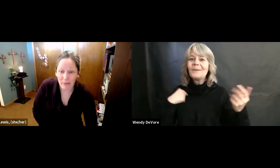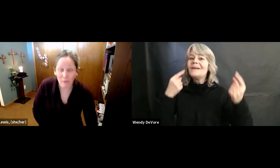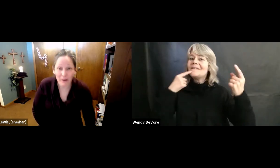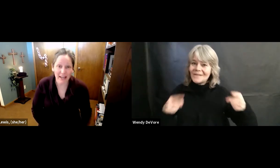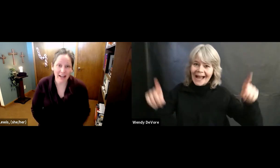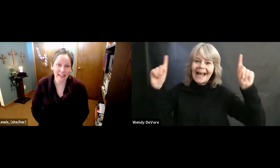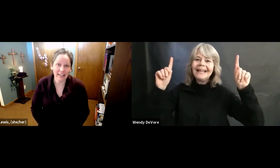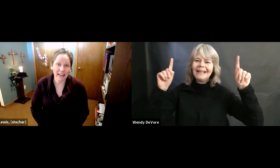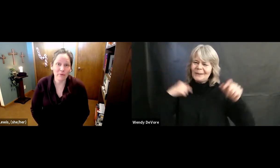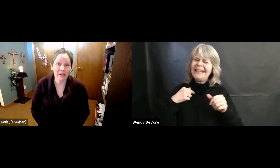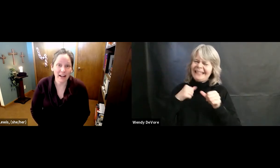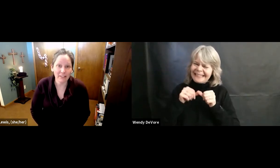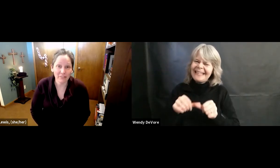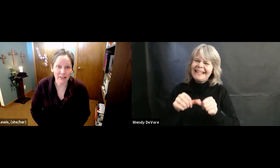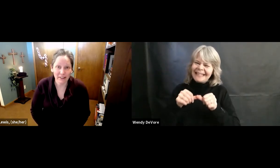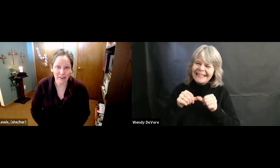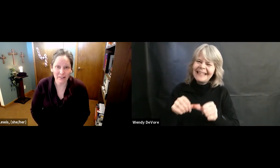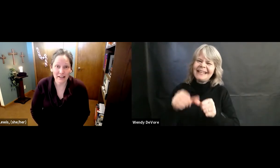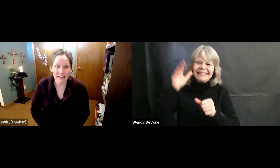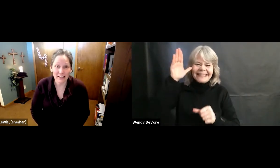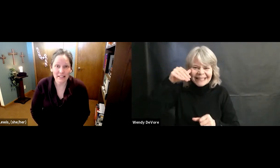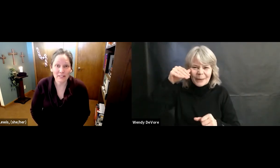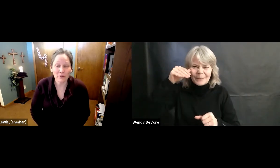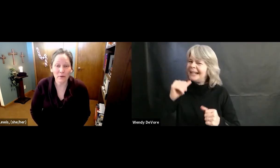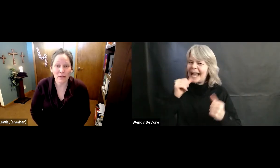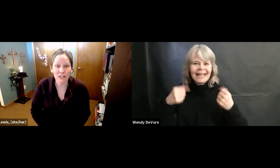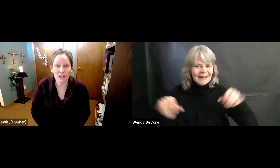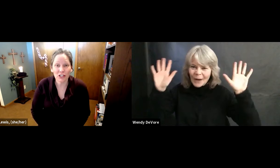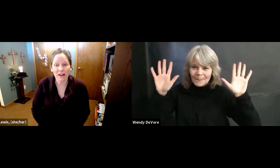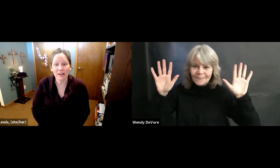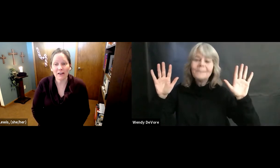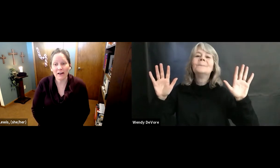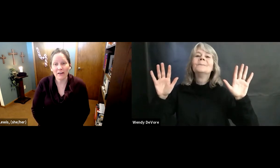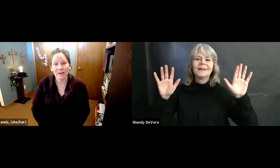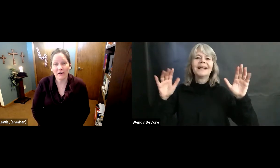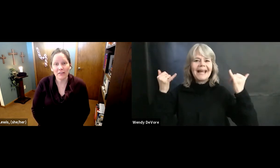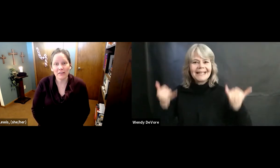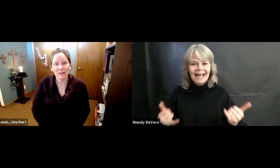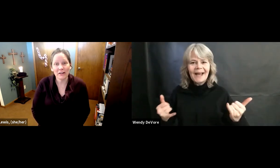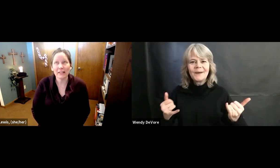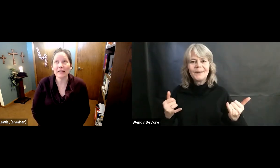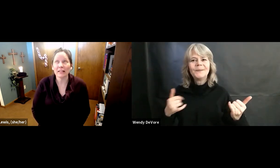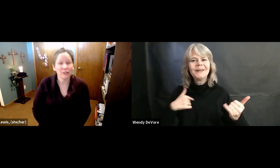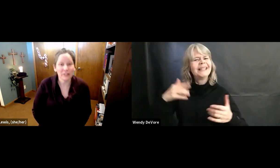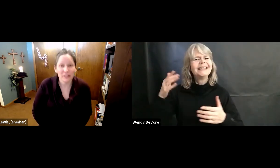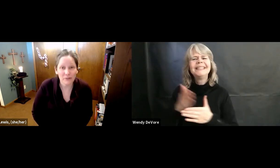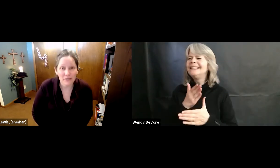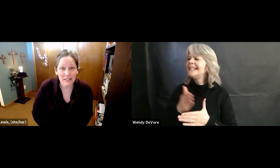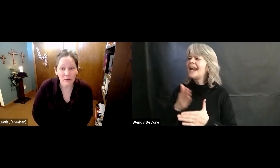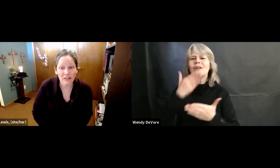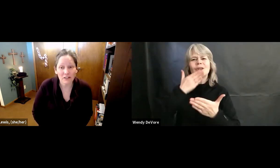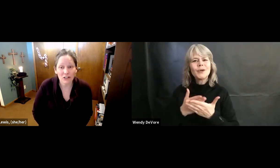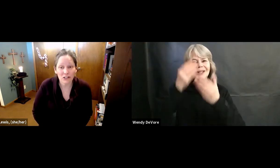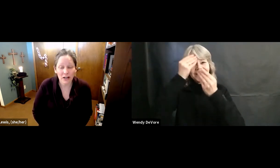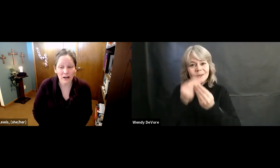that we kept working at it and we got it figured out so that we can share the good news,